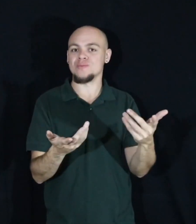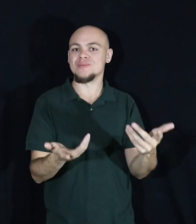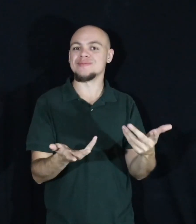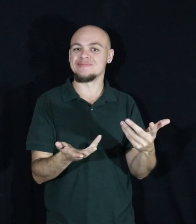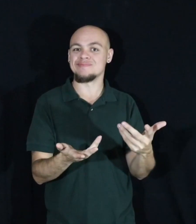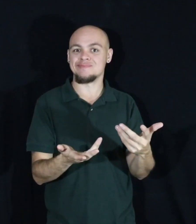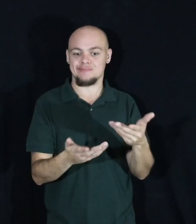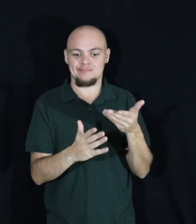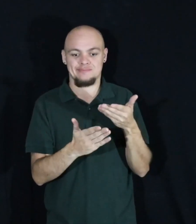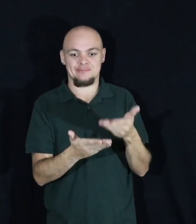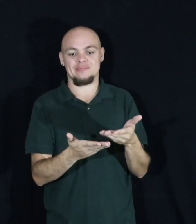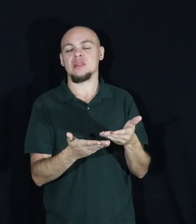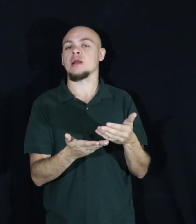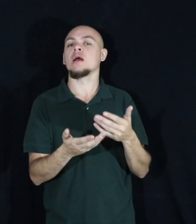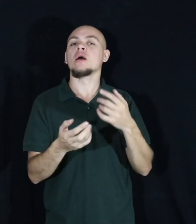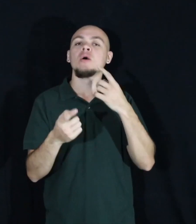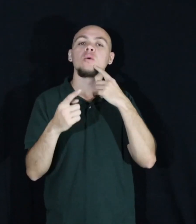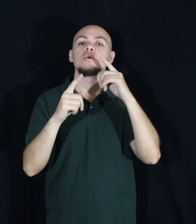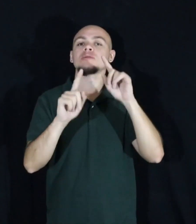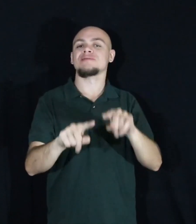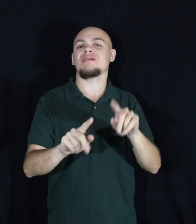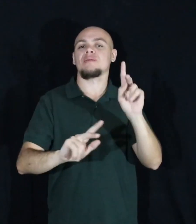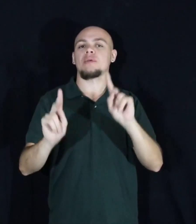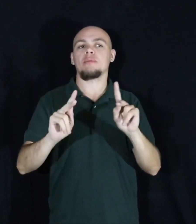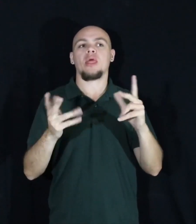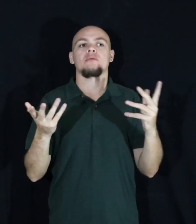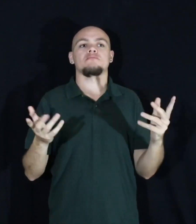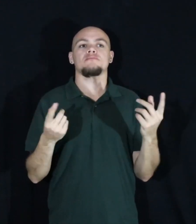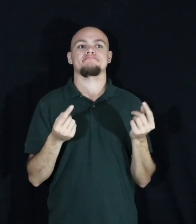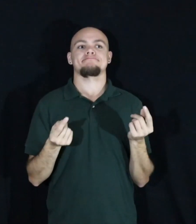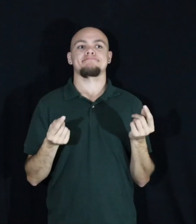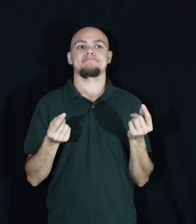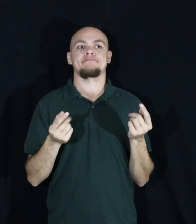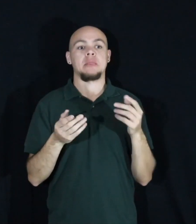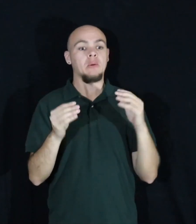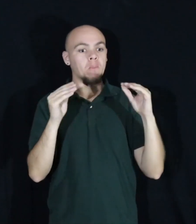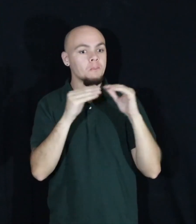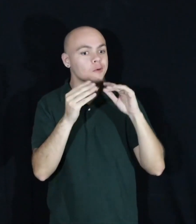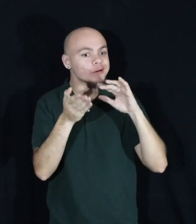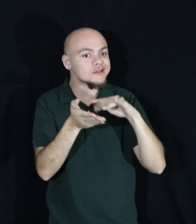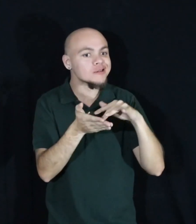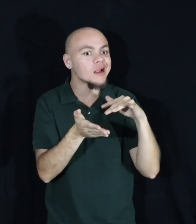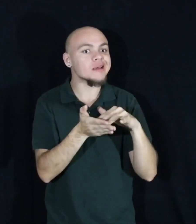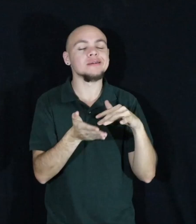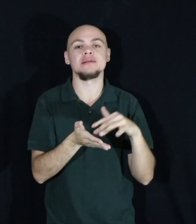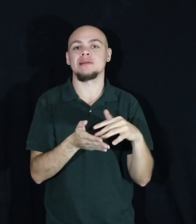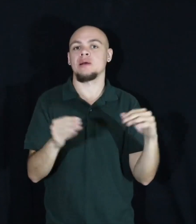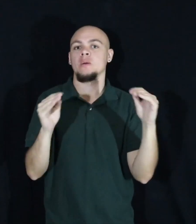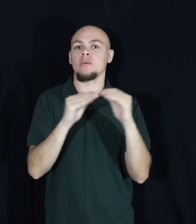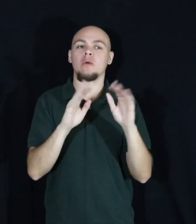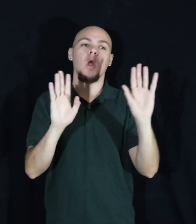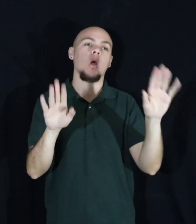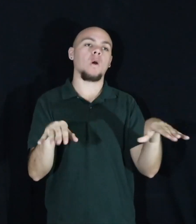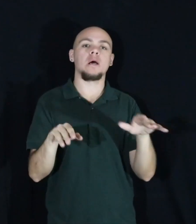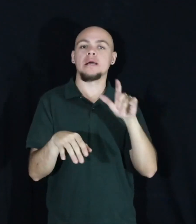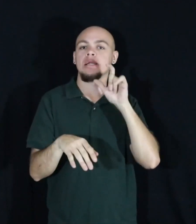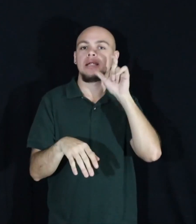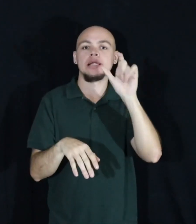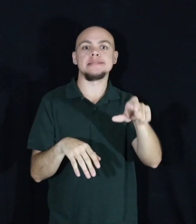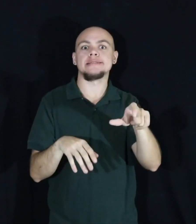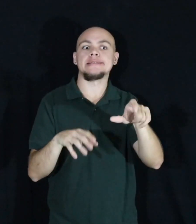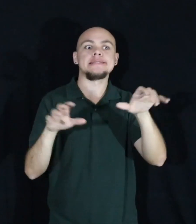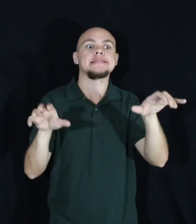fuels has resulted in, of course, calls for more study, more study, no need for urgent